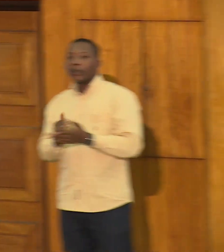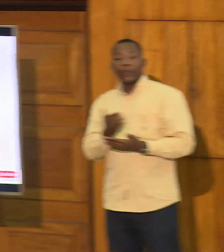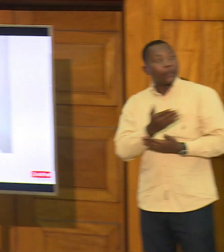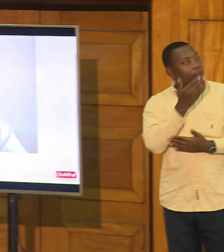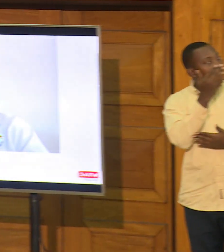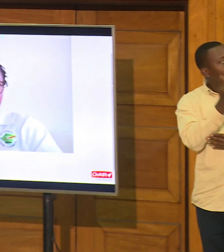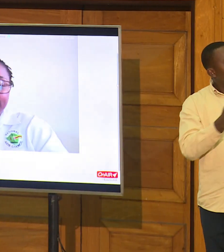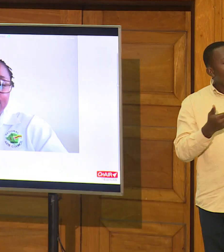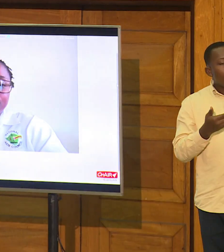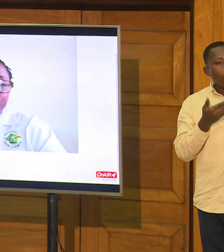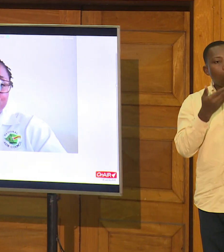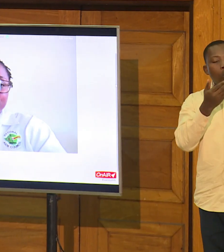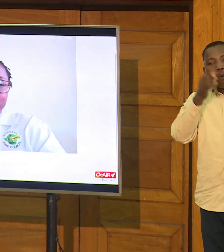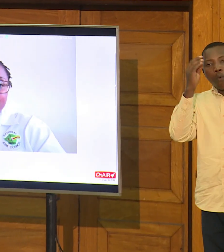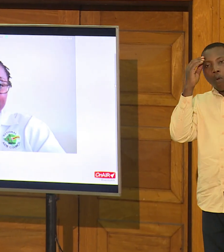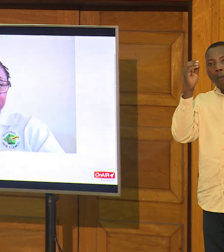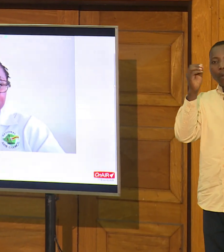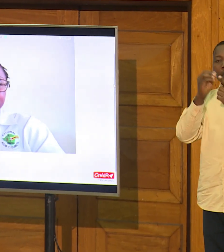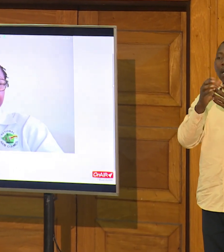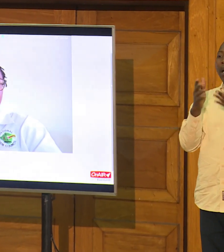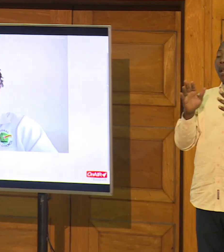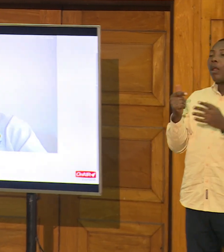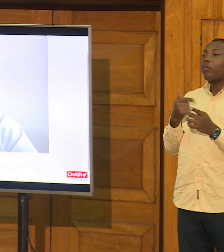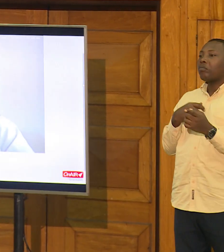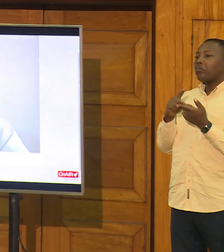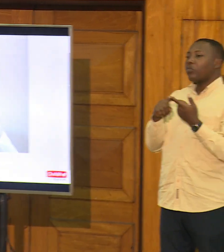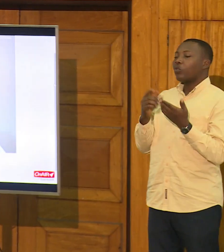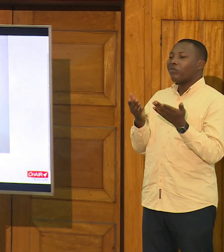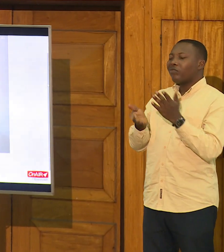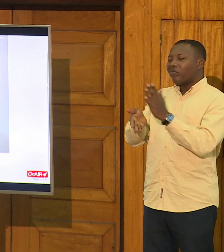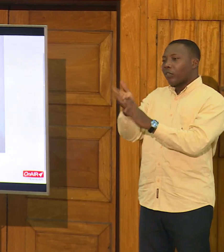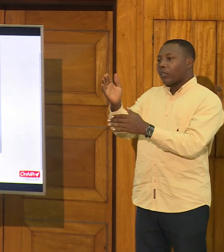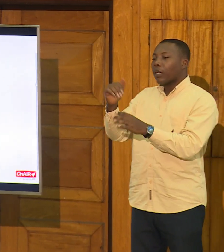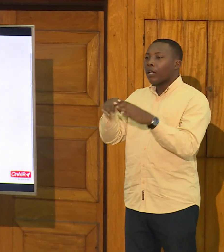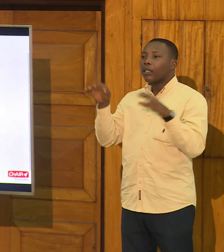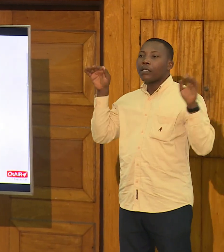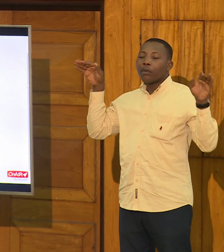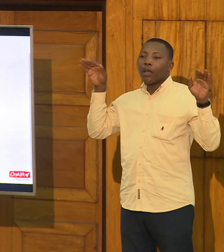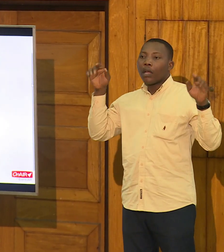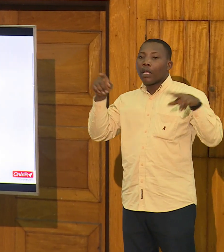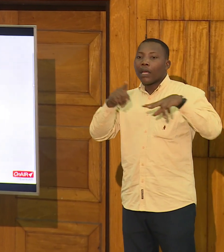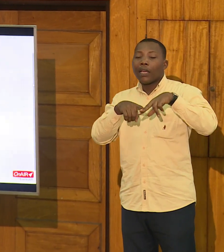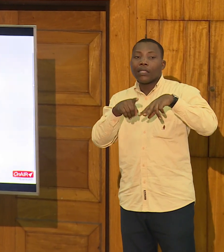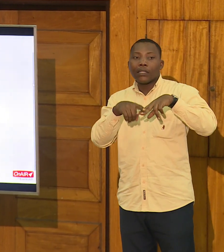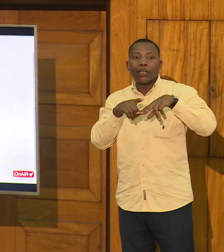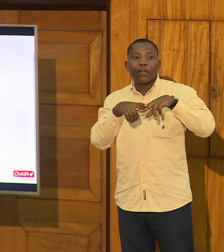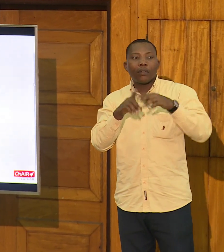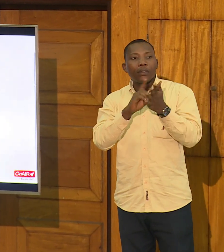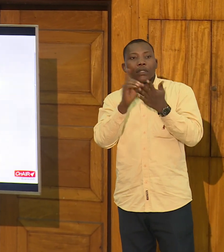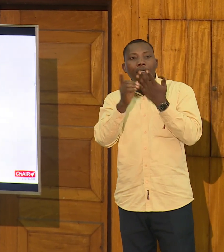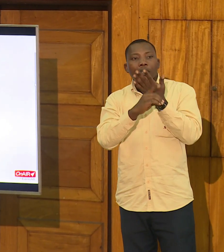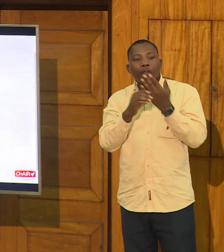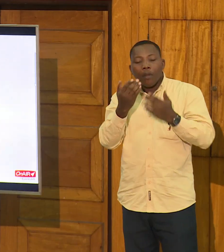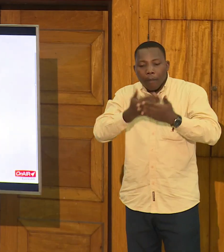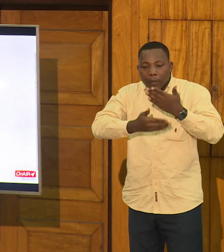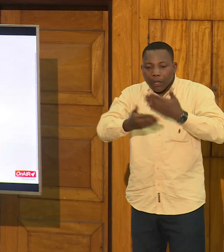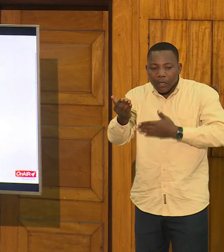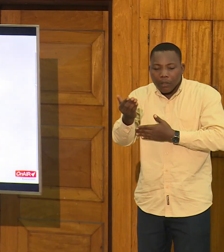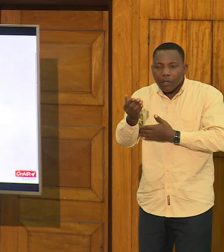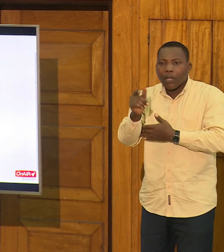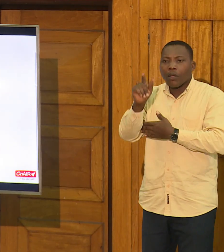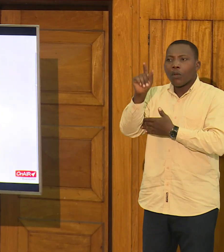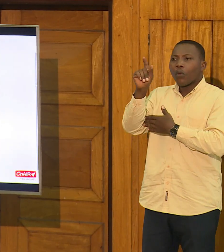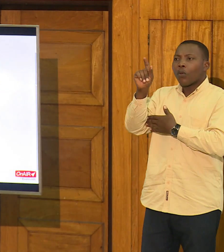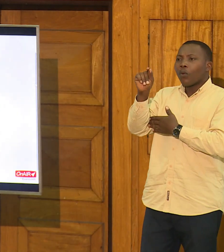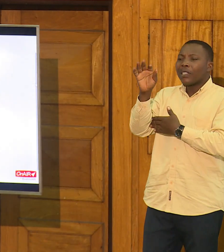presentation outline. Allow me to skip it. In Zimbabwe, the HIV landscape dating back from 2019